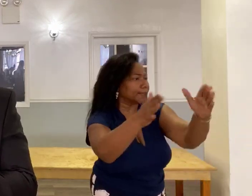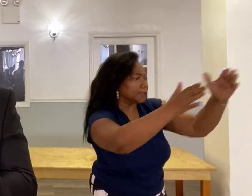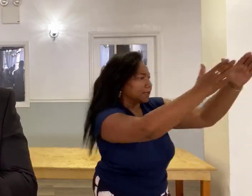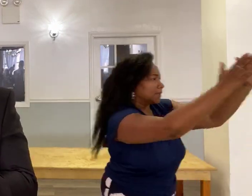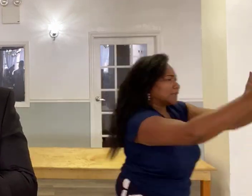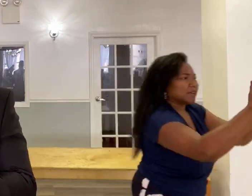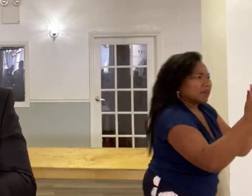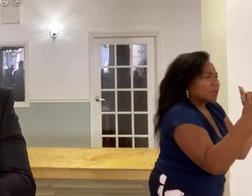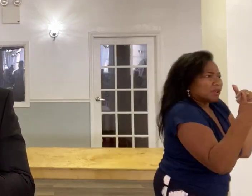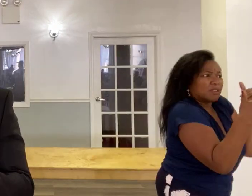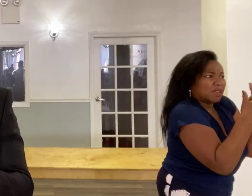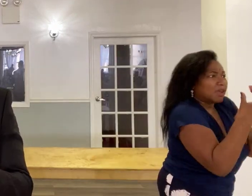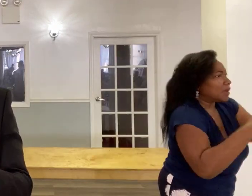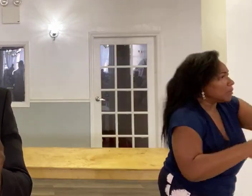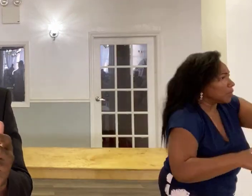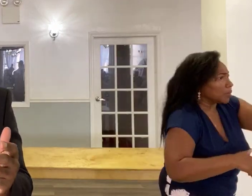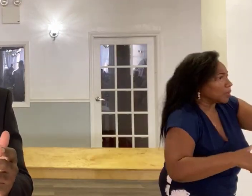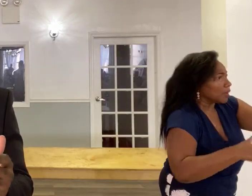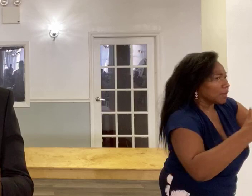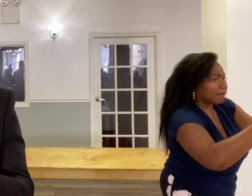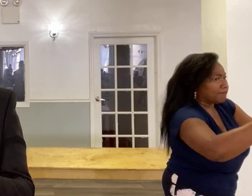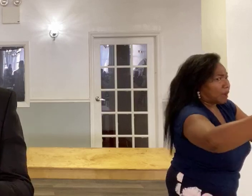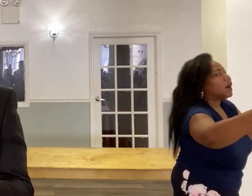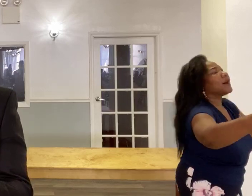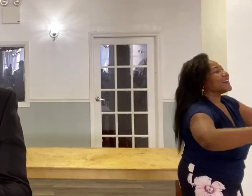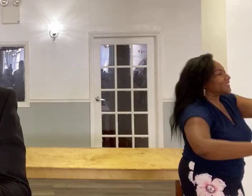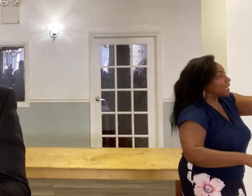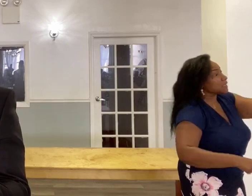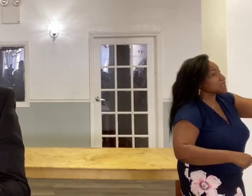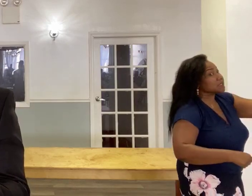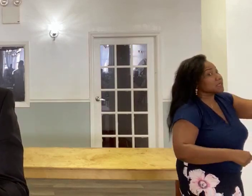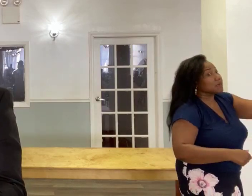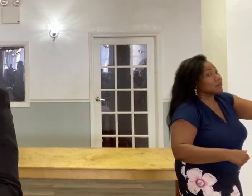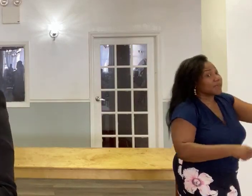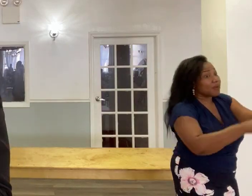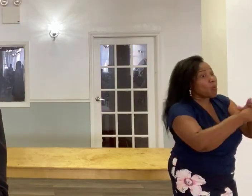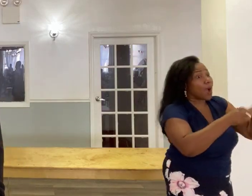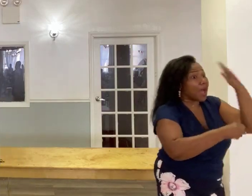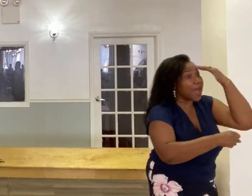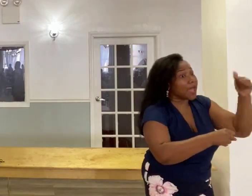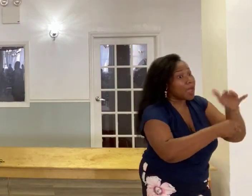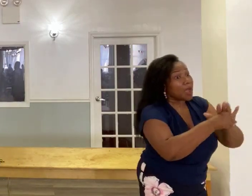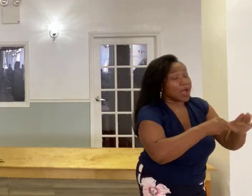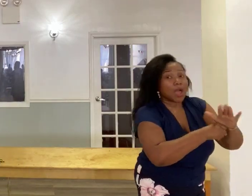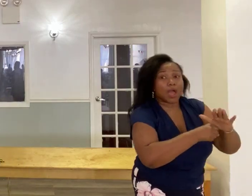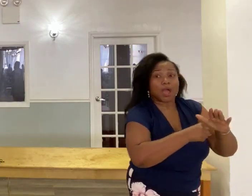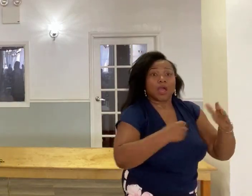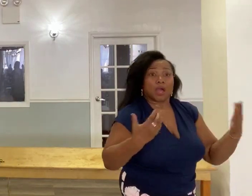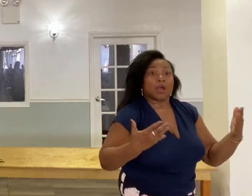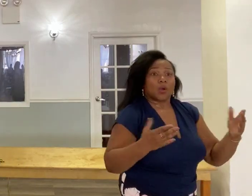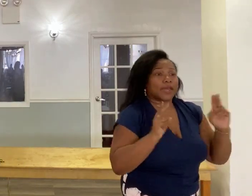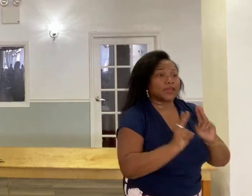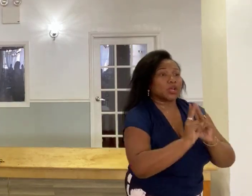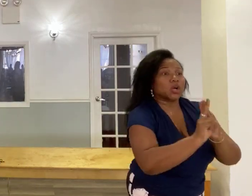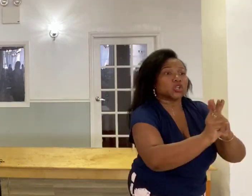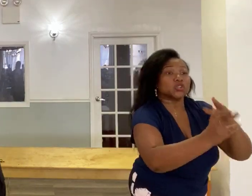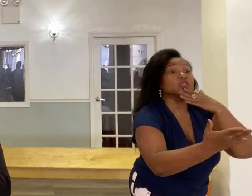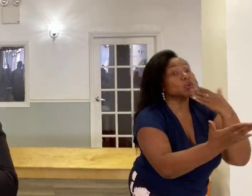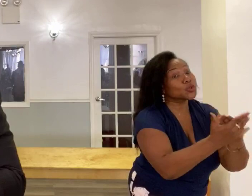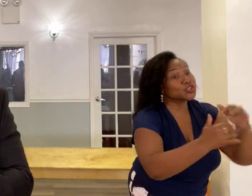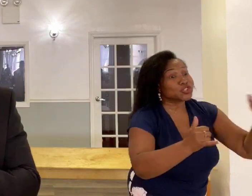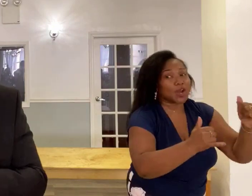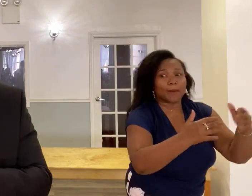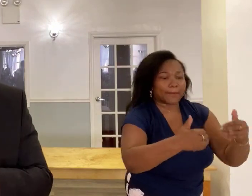And I just called out the ushers a minute ago, but the ushers have done a good job setting up the seating so that we have the